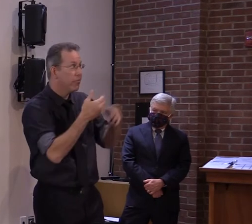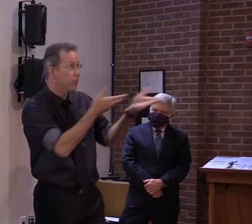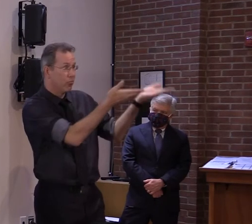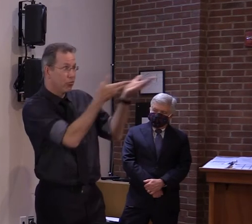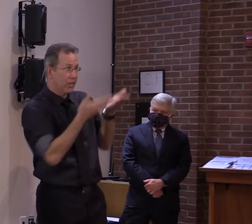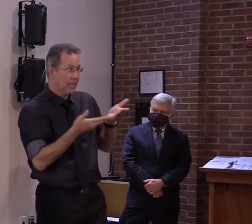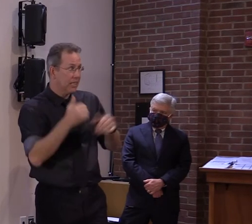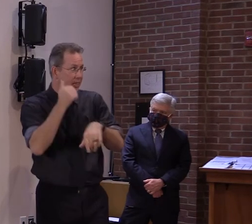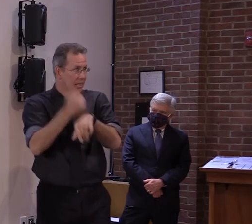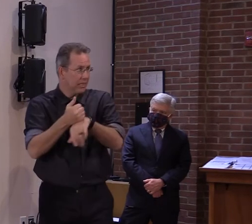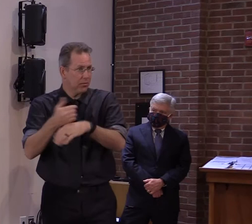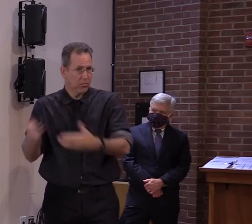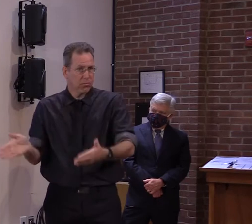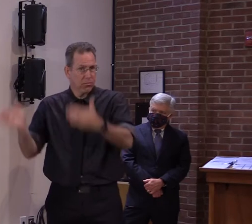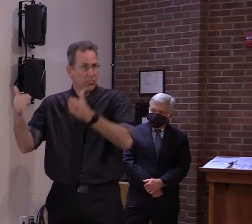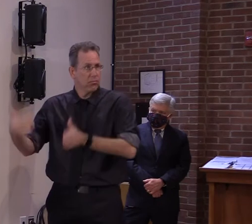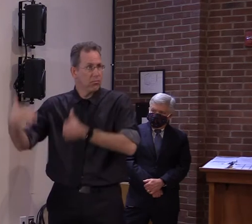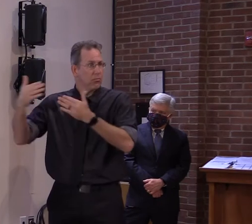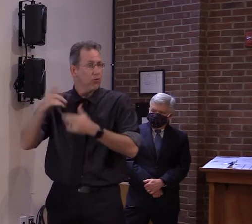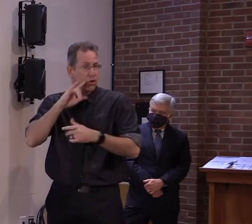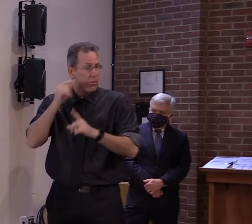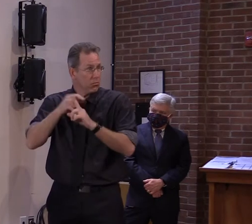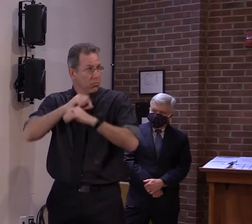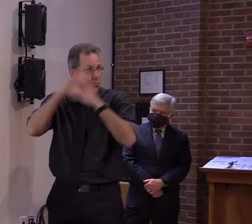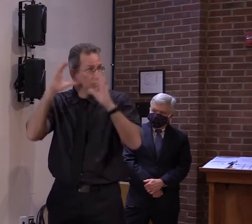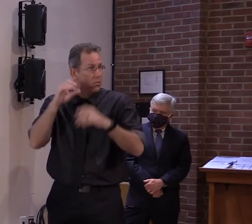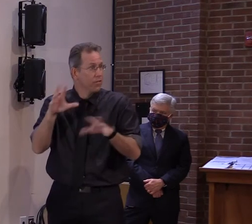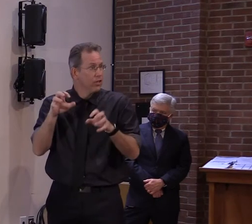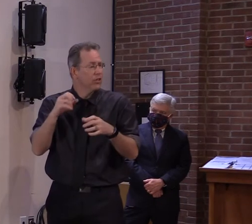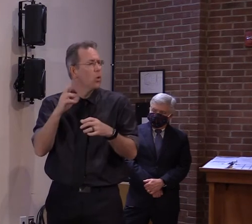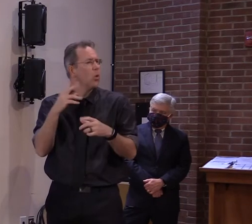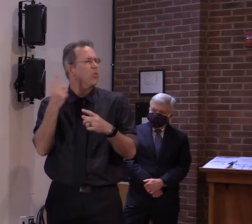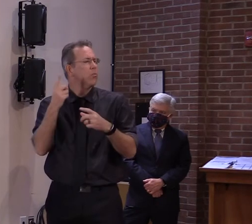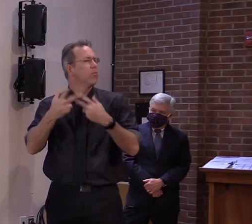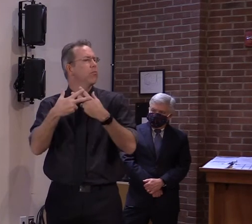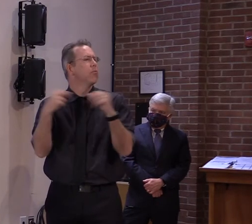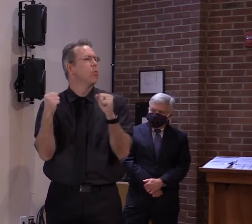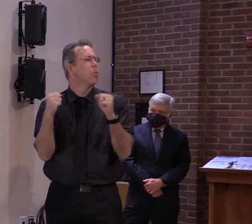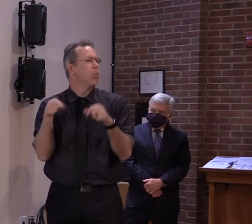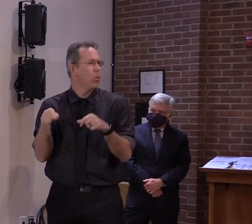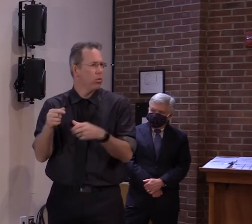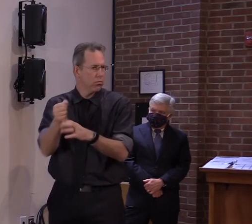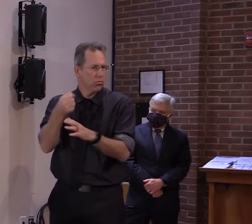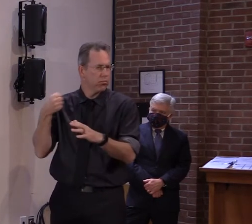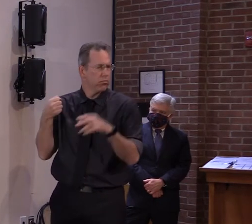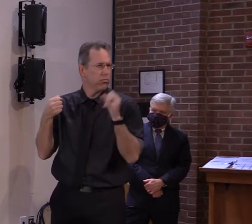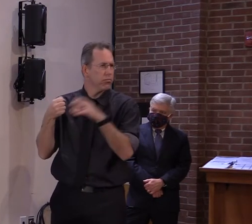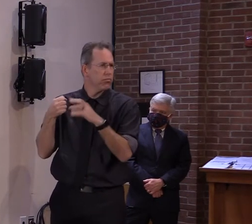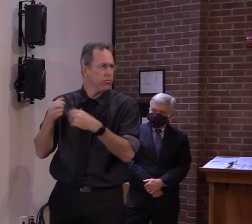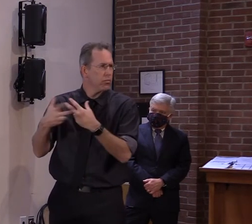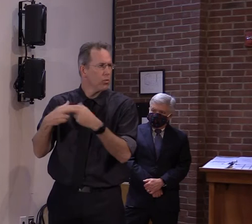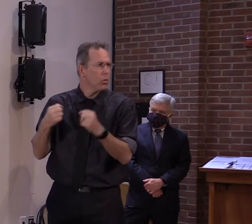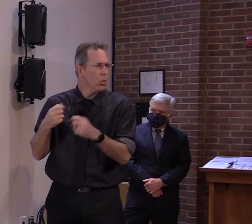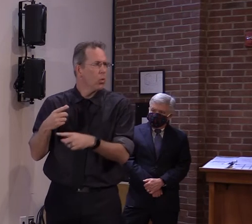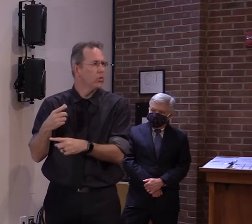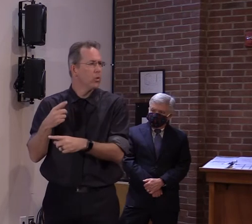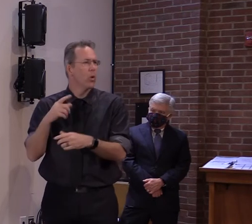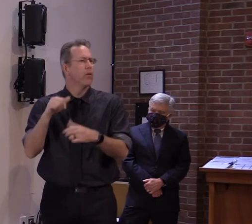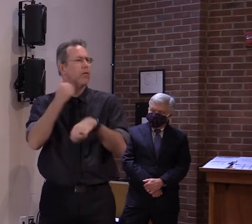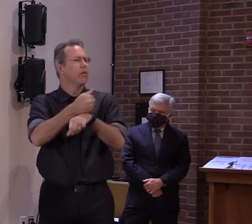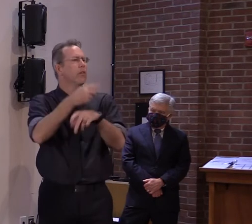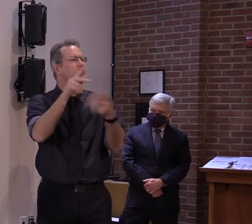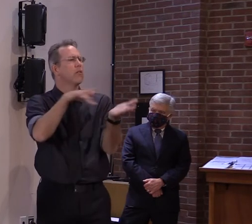But we certainly have some in spotty locations throughout Vermont, but we have a central location that I believe we're waiting for that freezer right